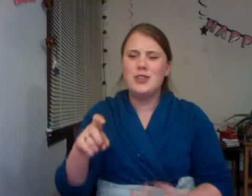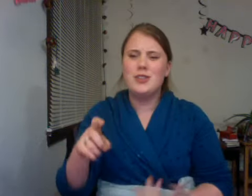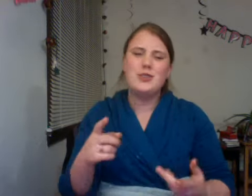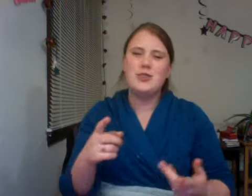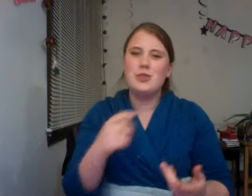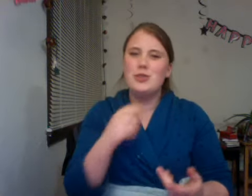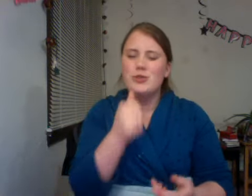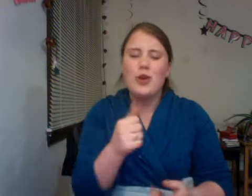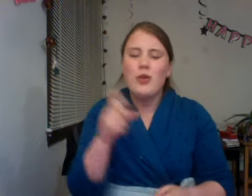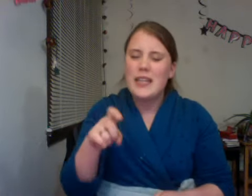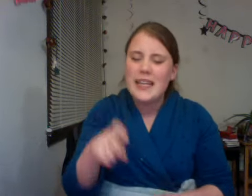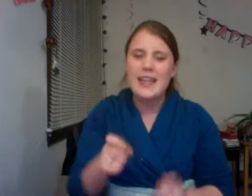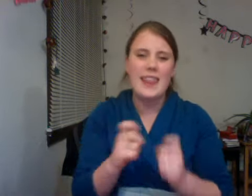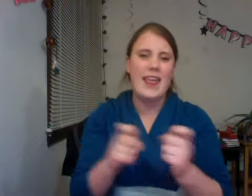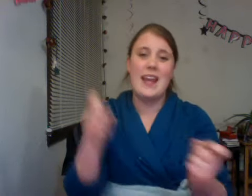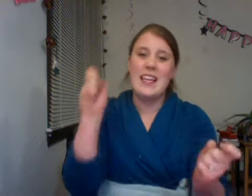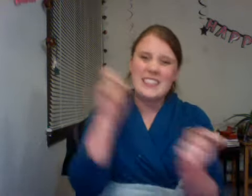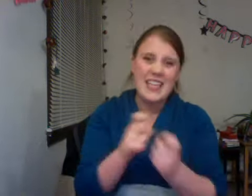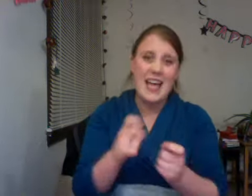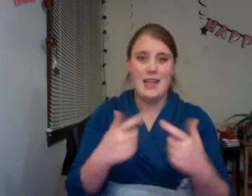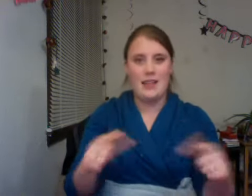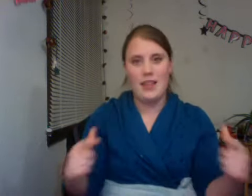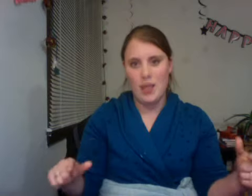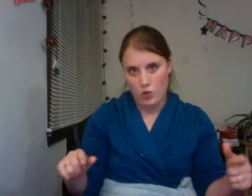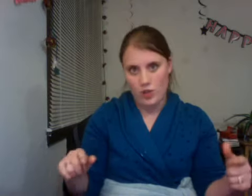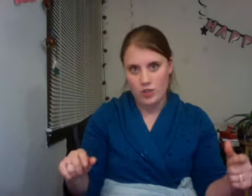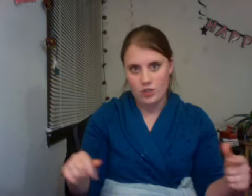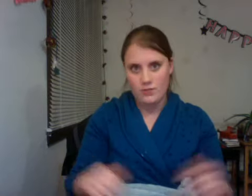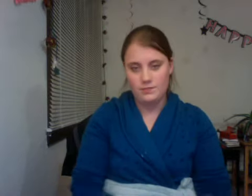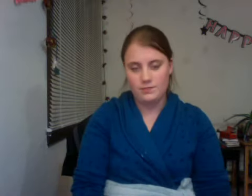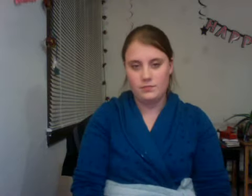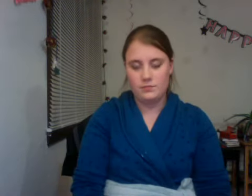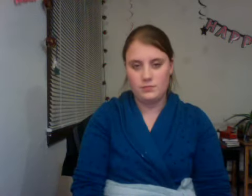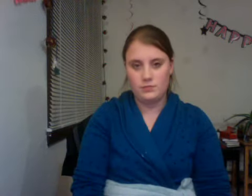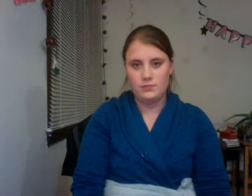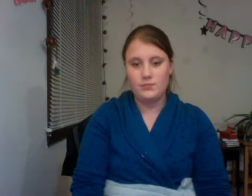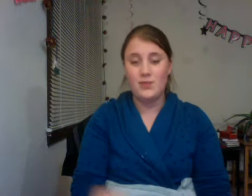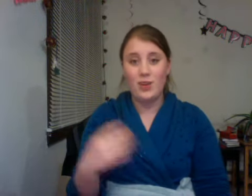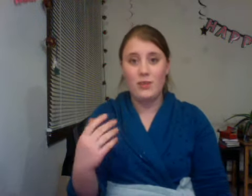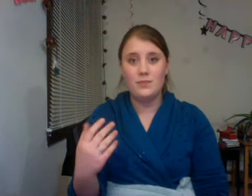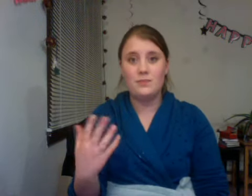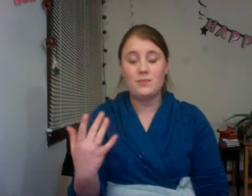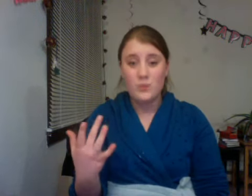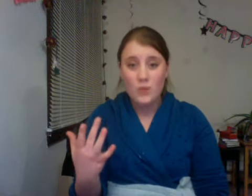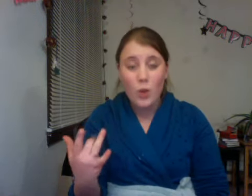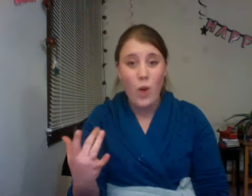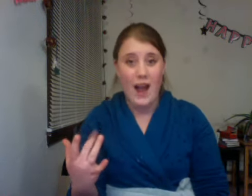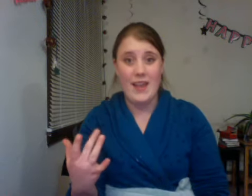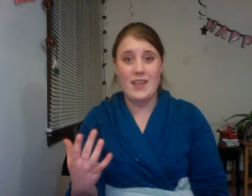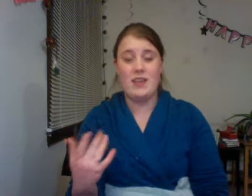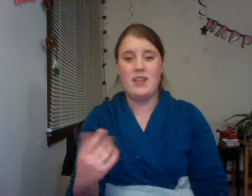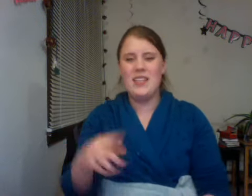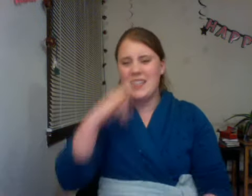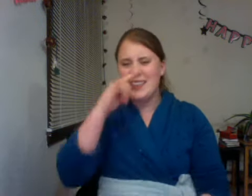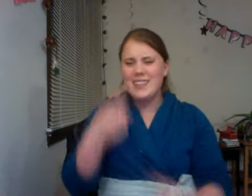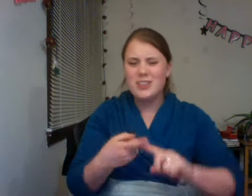learner can't understand anything in science and learns to hate it because it all sounds like this, that will ruin